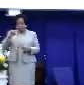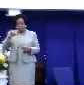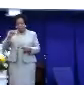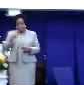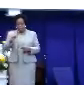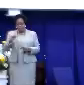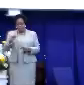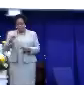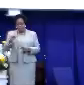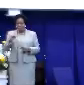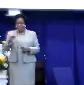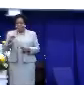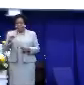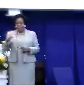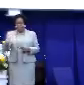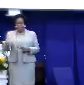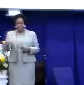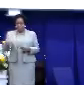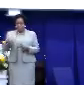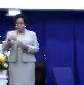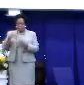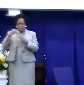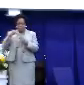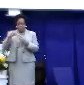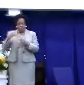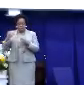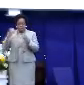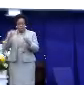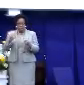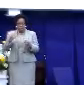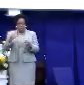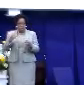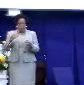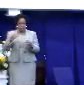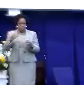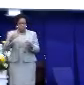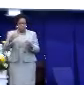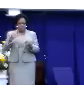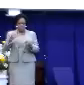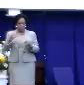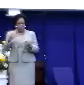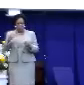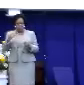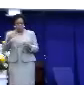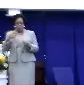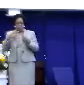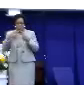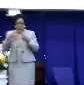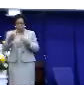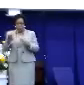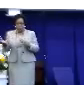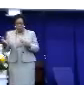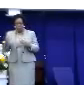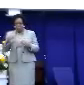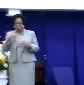D-U-N-A-M-I-S. Dunamis. And this particular power, amen, I said it just denotes some things. I would go